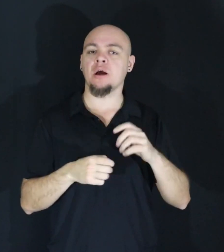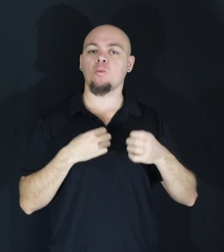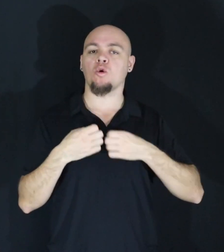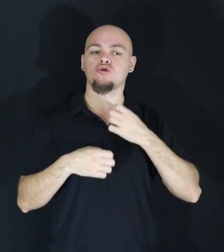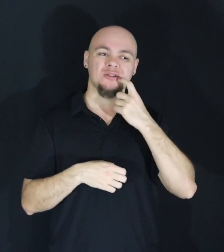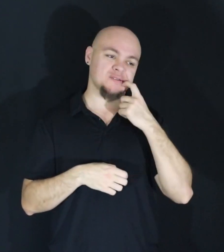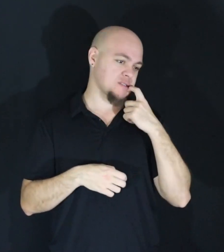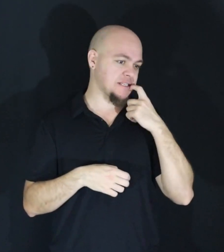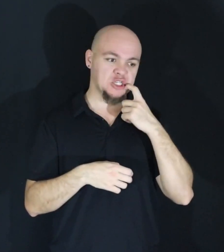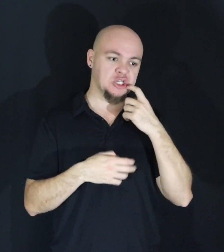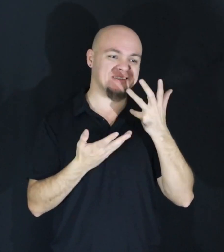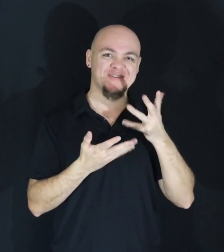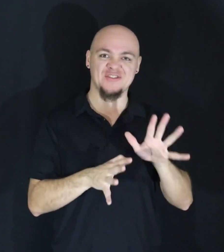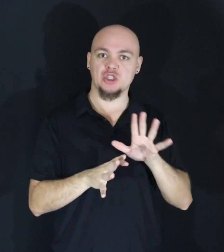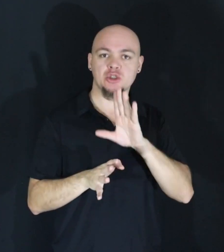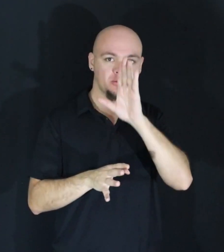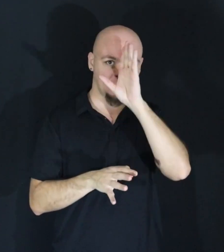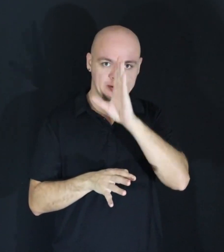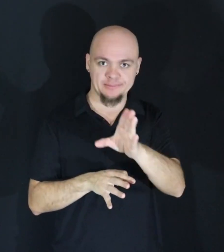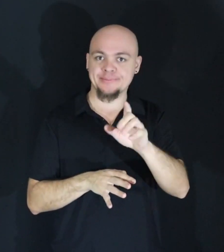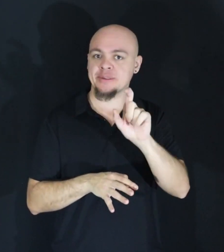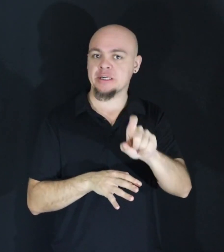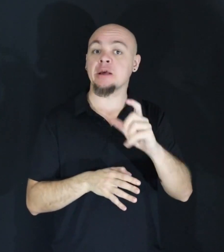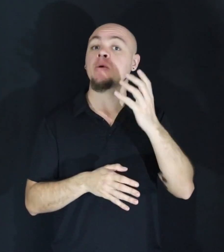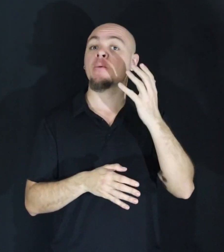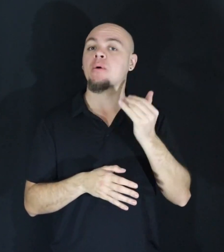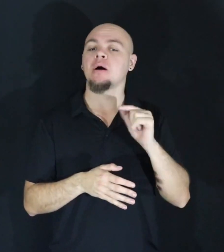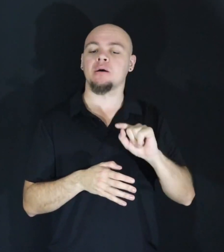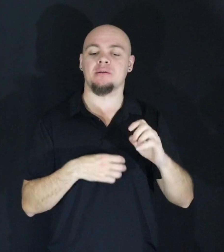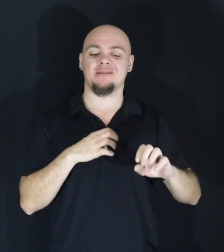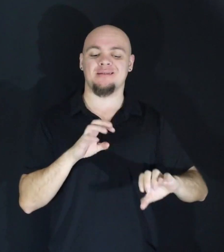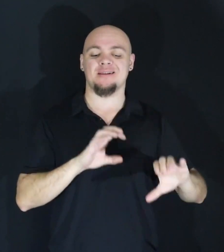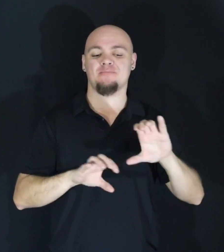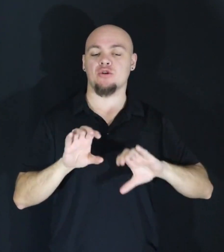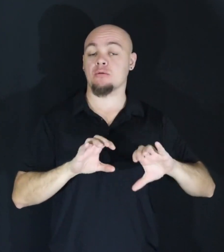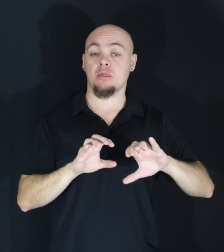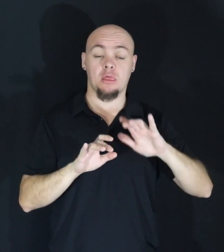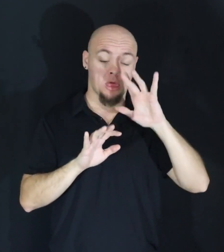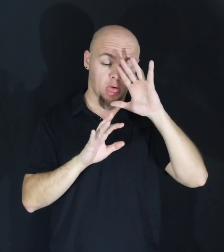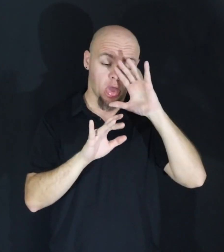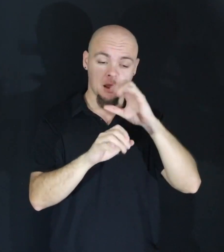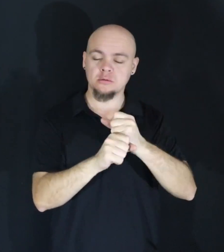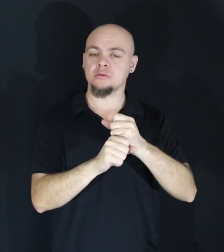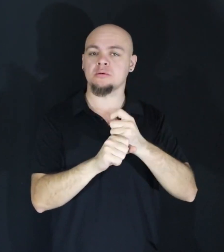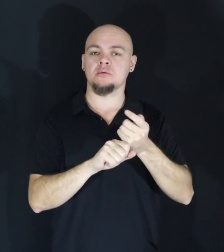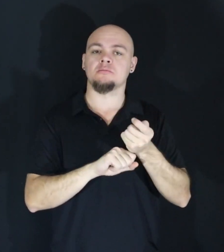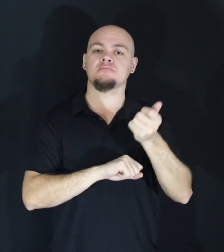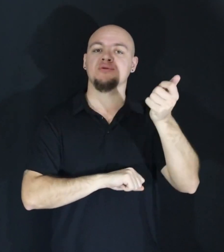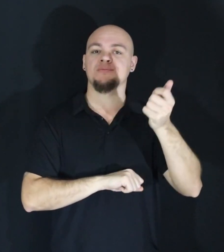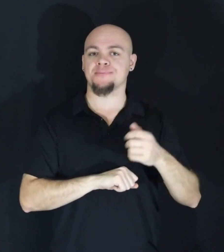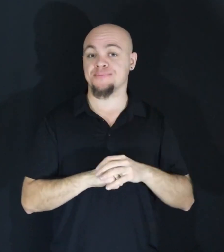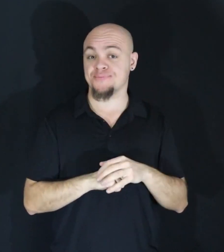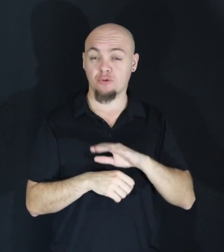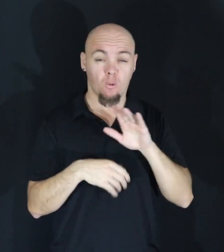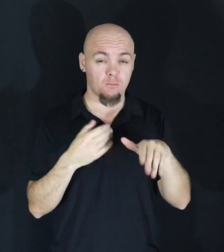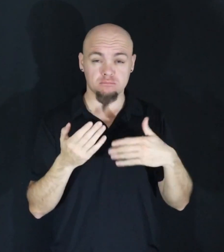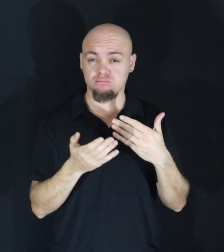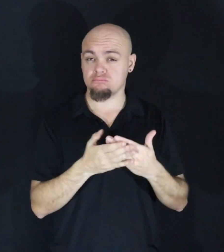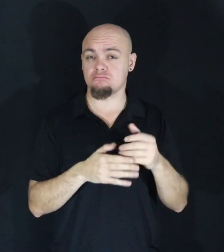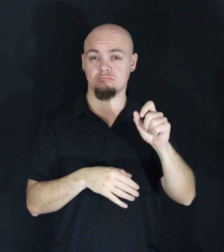true sobriety to be free of the chemicals that intoxicate us. All of them.